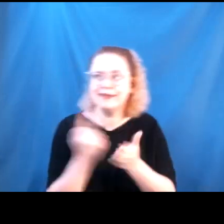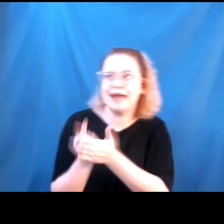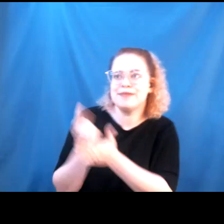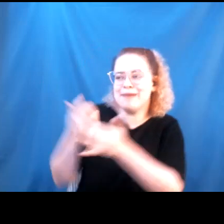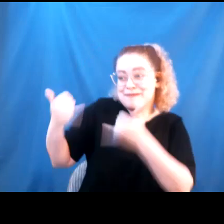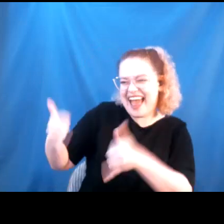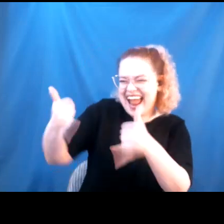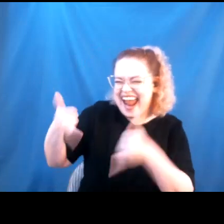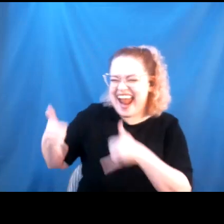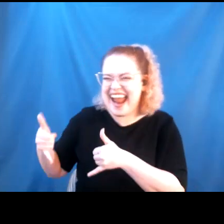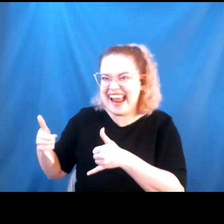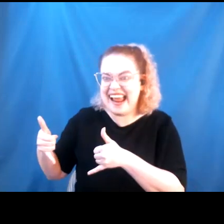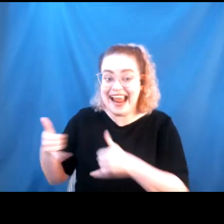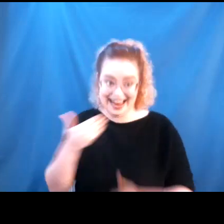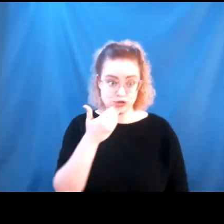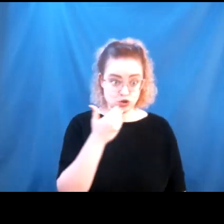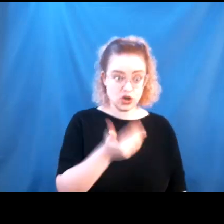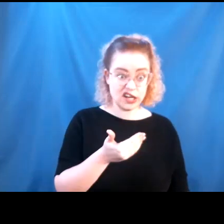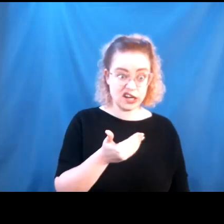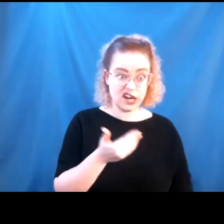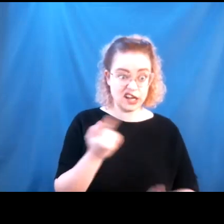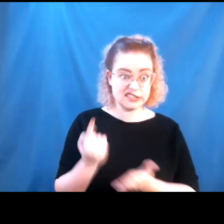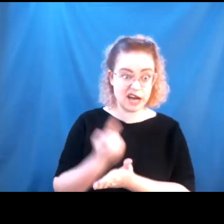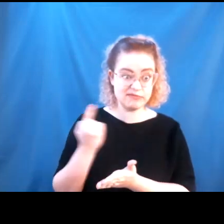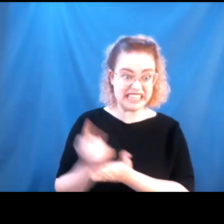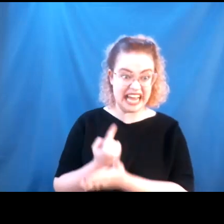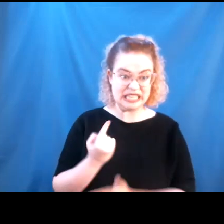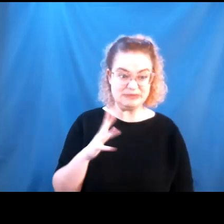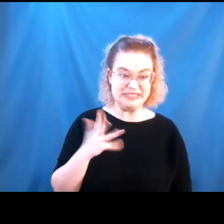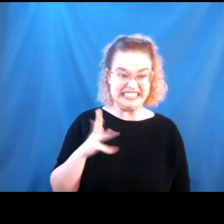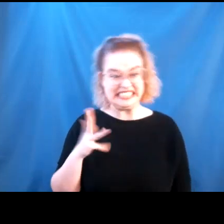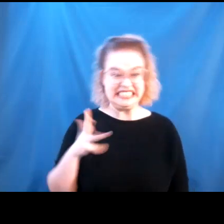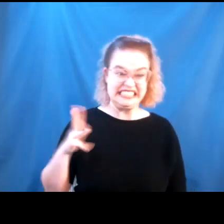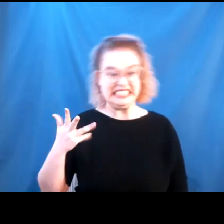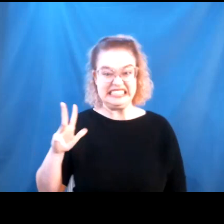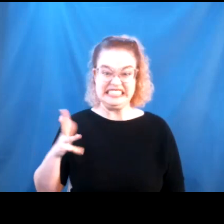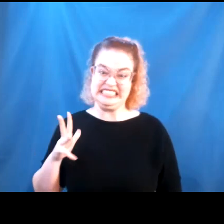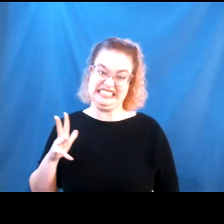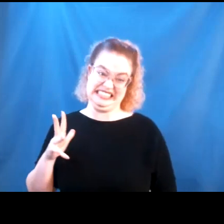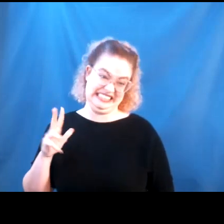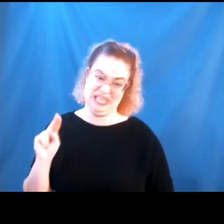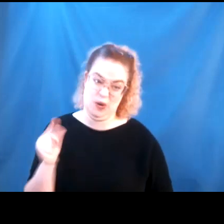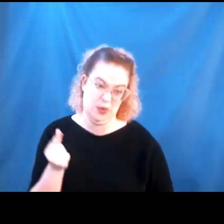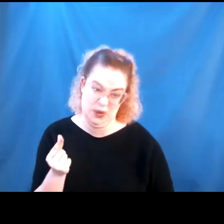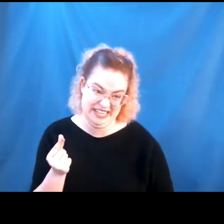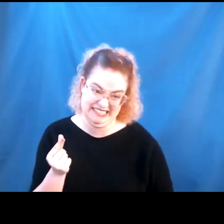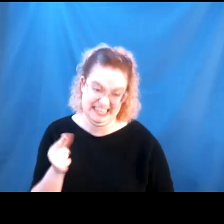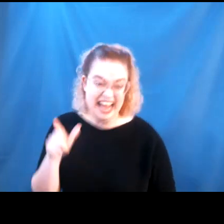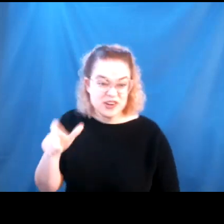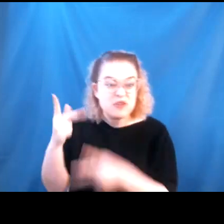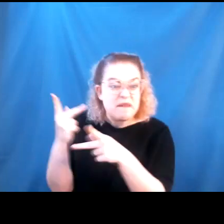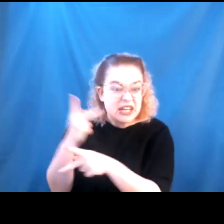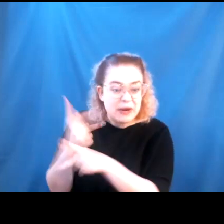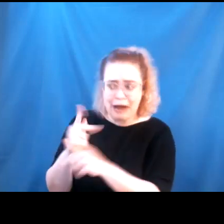sometimes it works really well. Sometimes it maybe doesn't work so well, and you have to find a way to figure out how to do those things